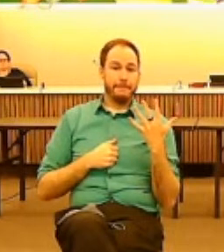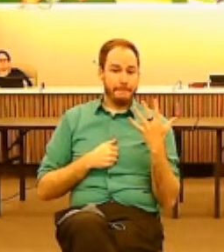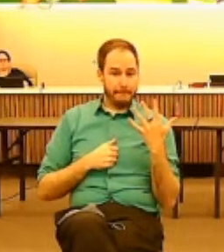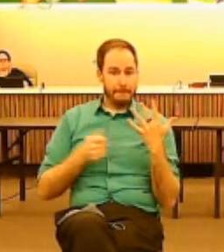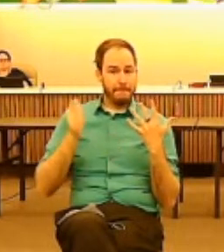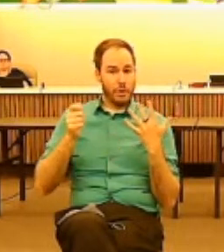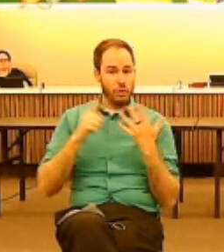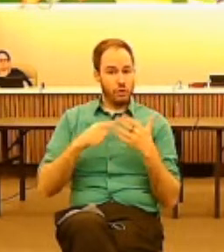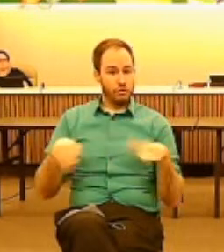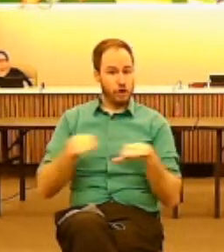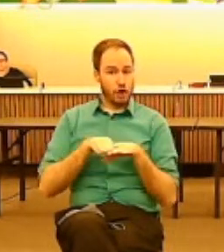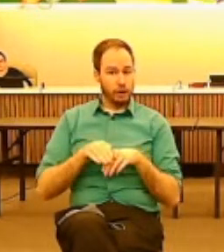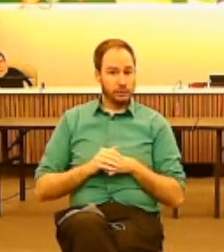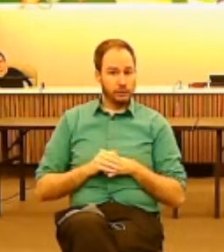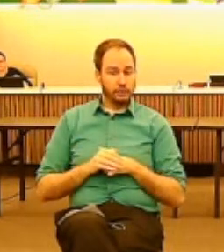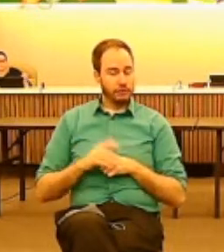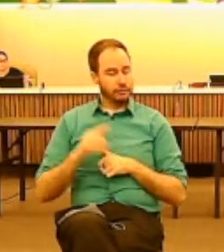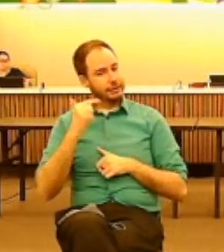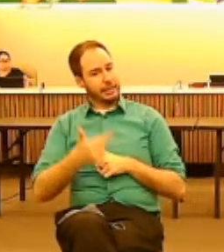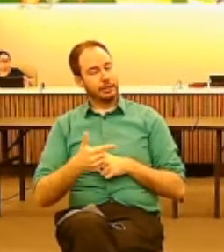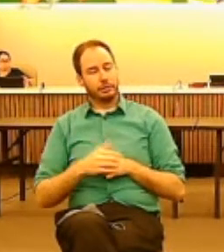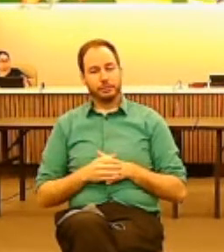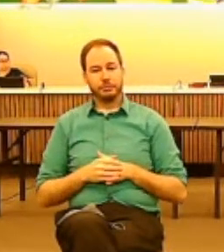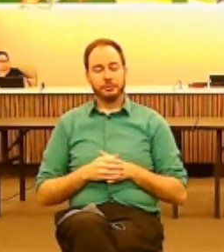a motion to adjourn? So moved.